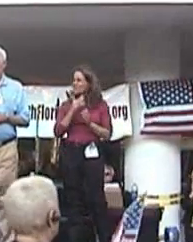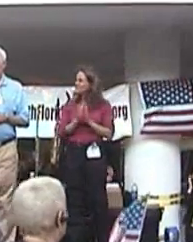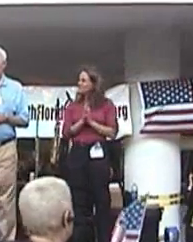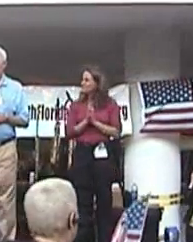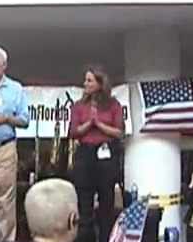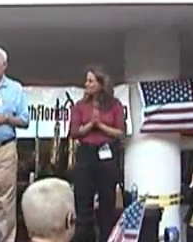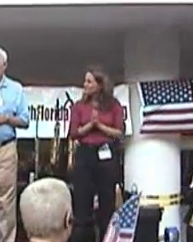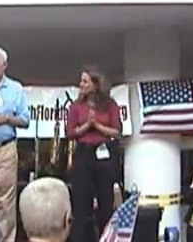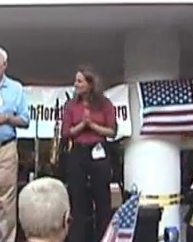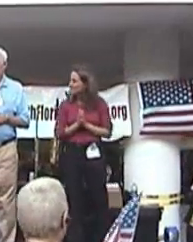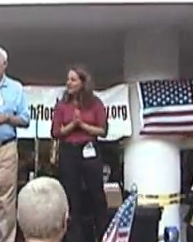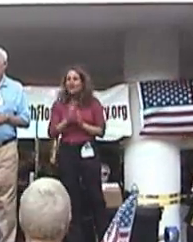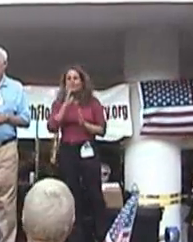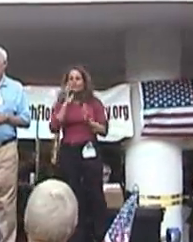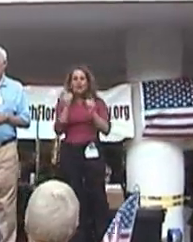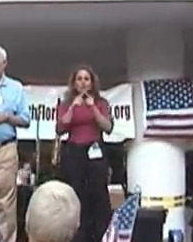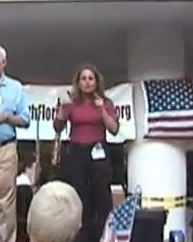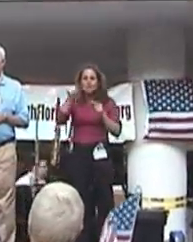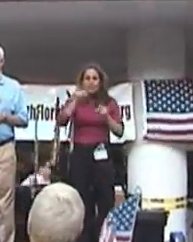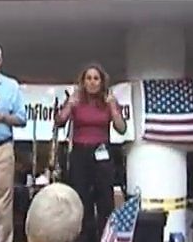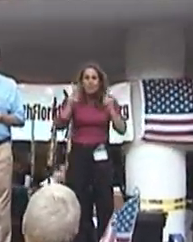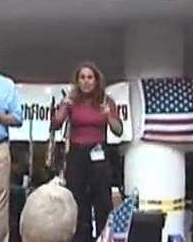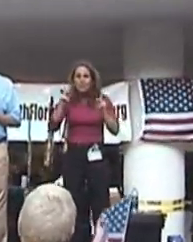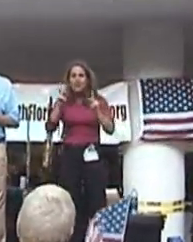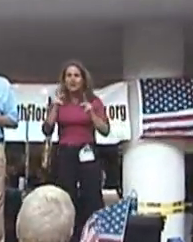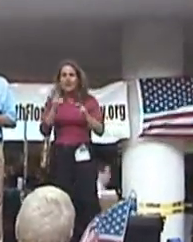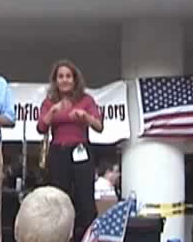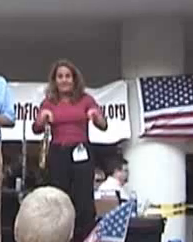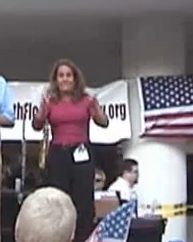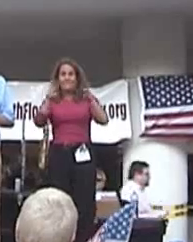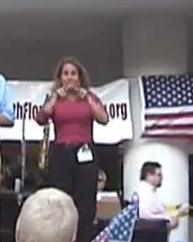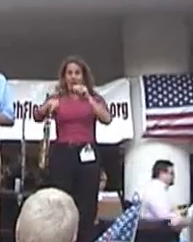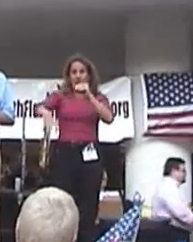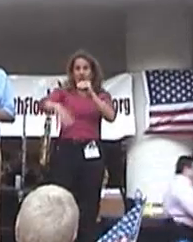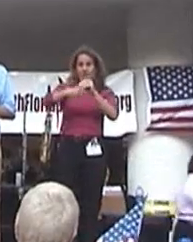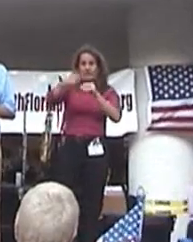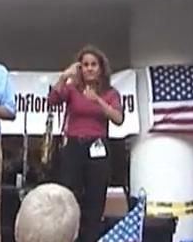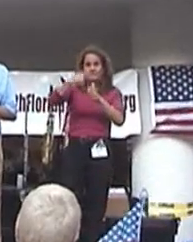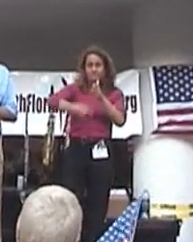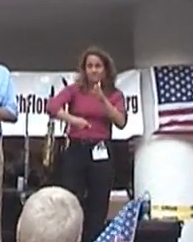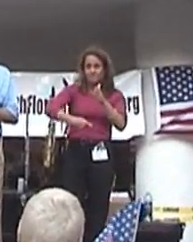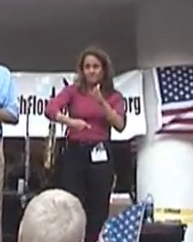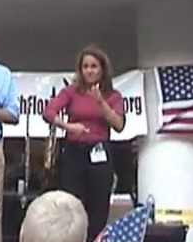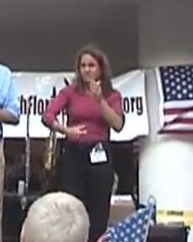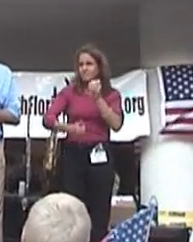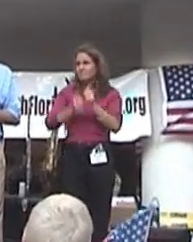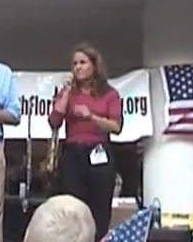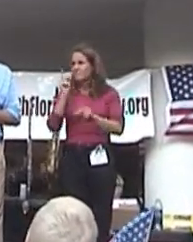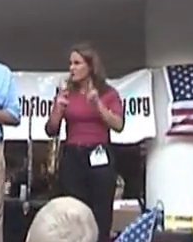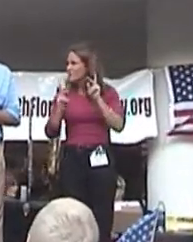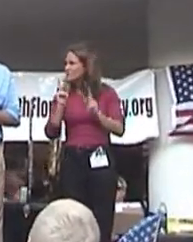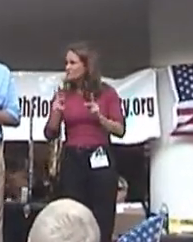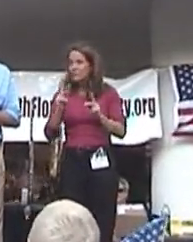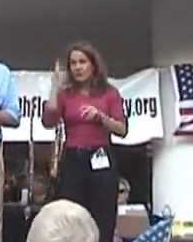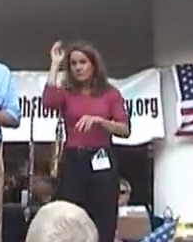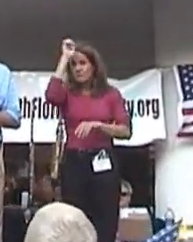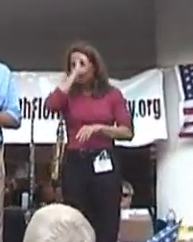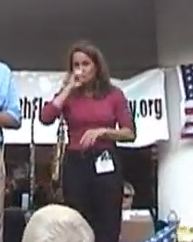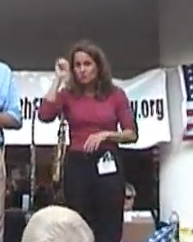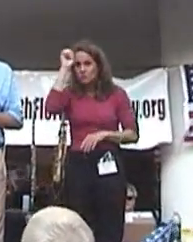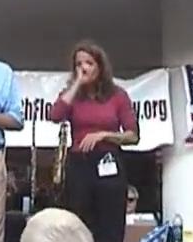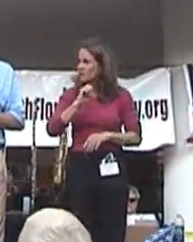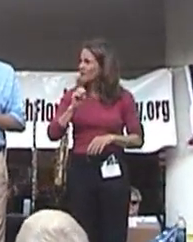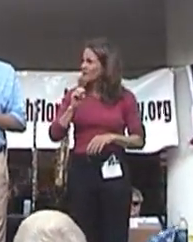Tonight I want to talk to you people about the value-added tax. Most people, we call it in Europe the VAT